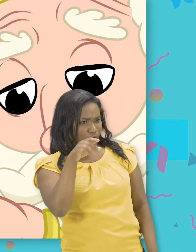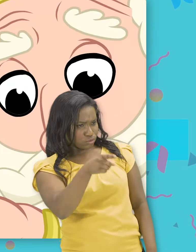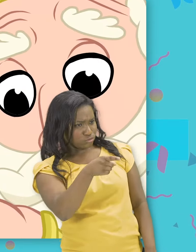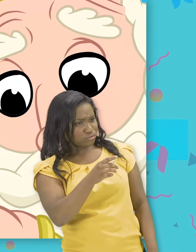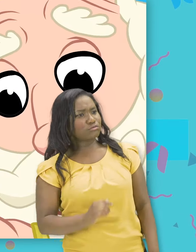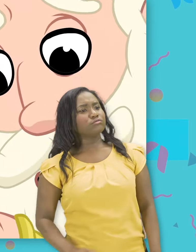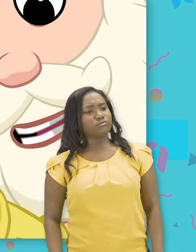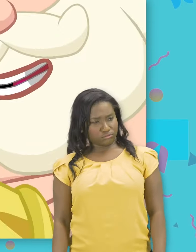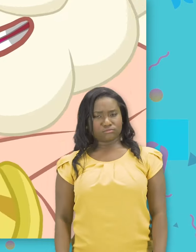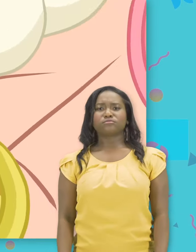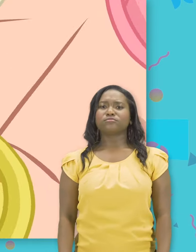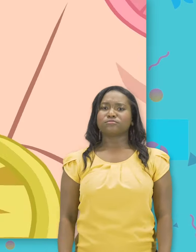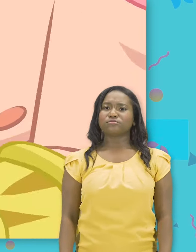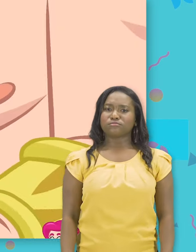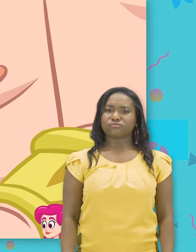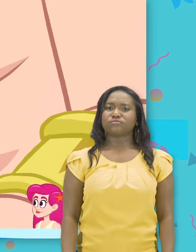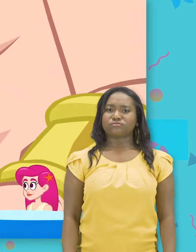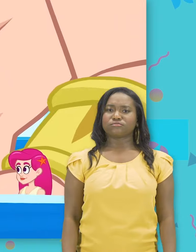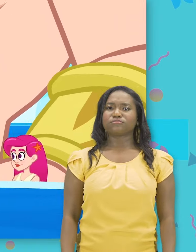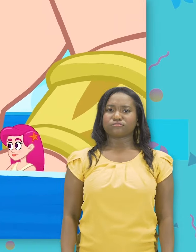There you are.